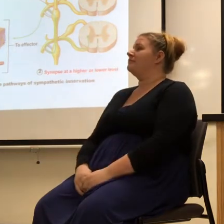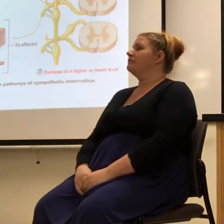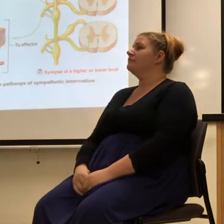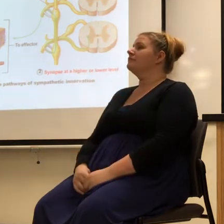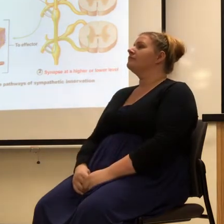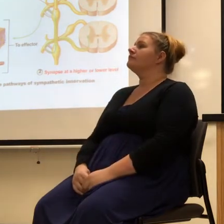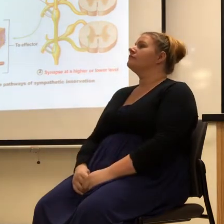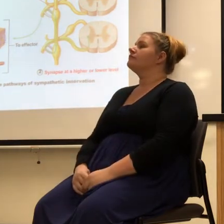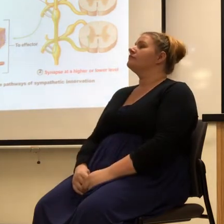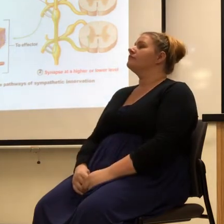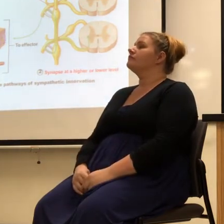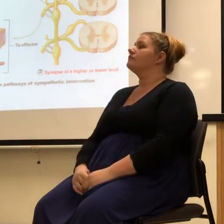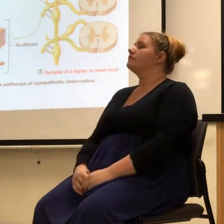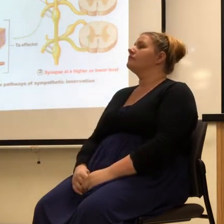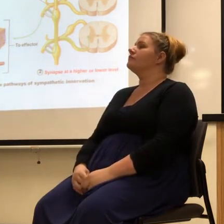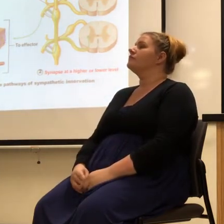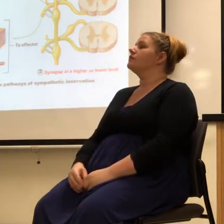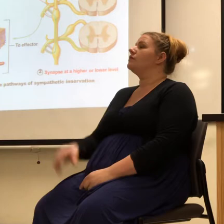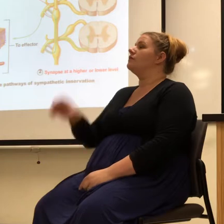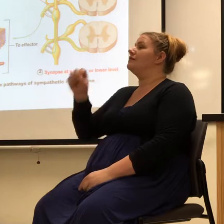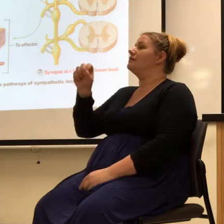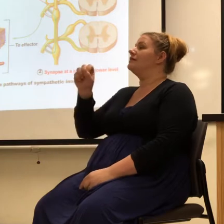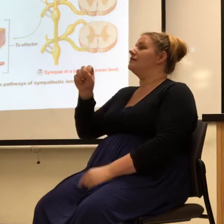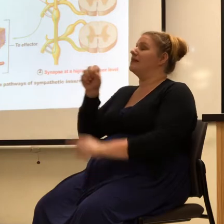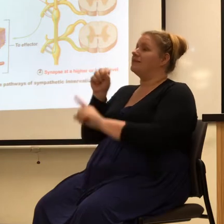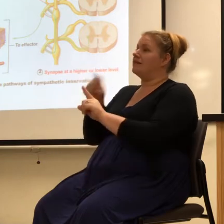synapse at a higher or lower level.